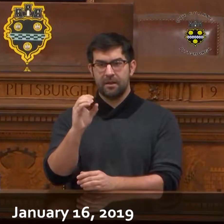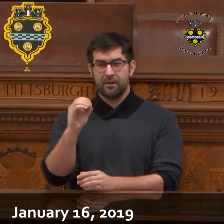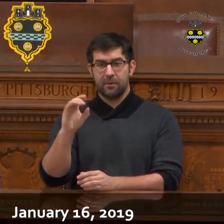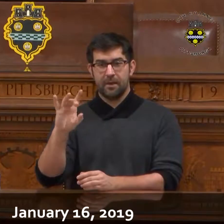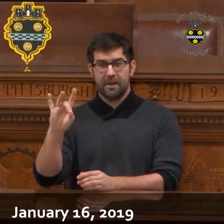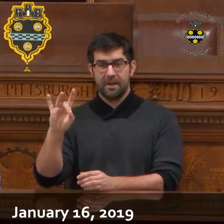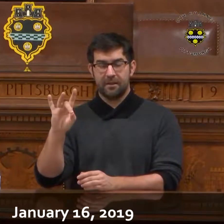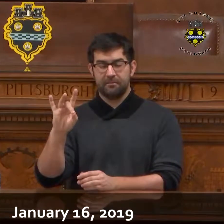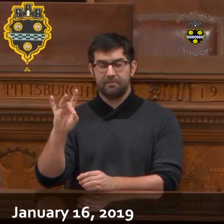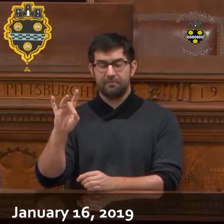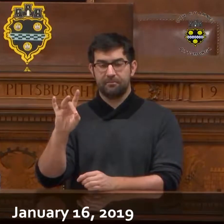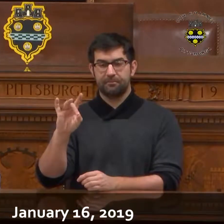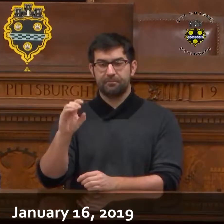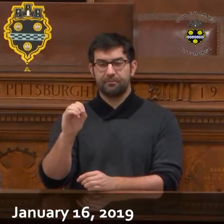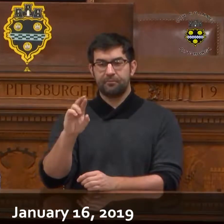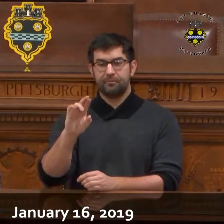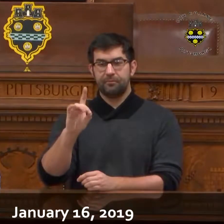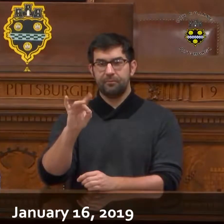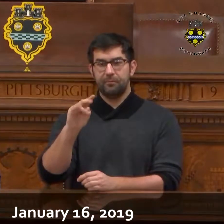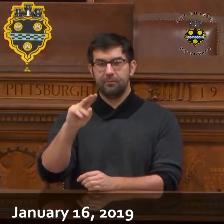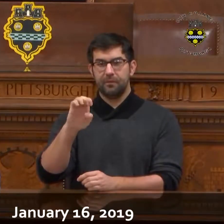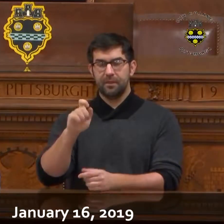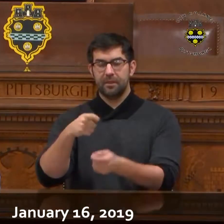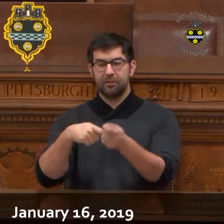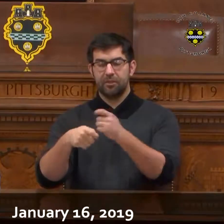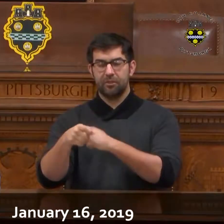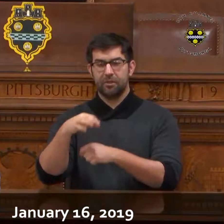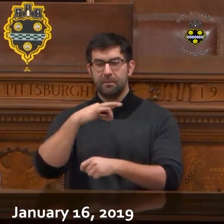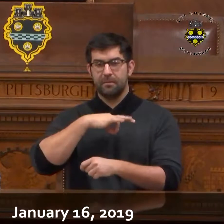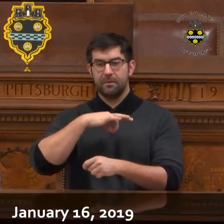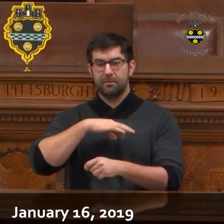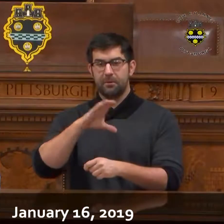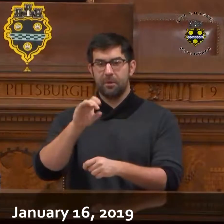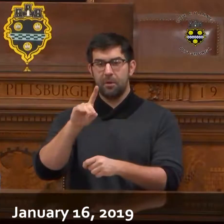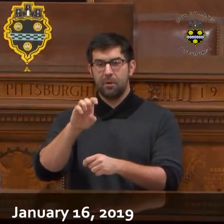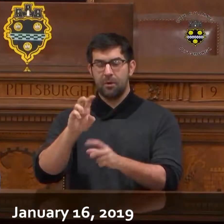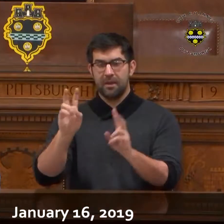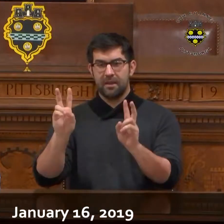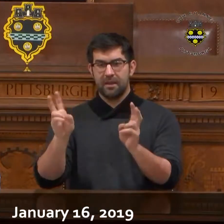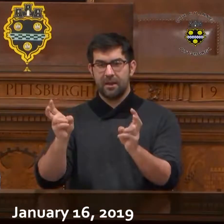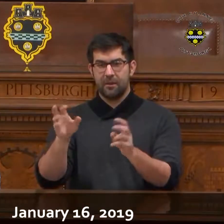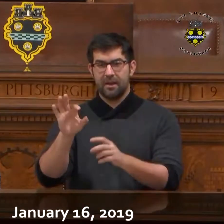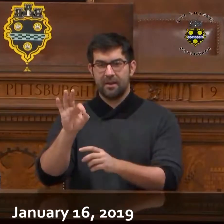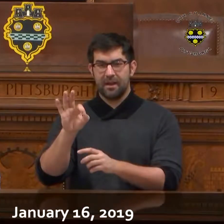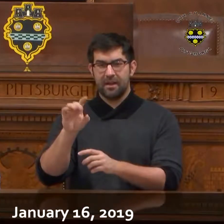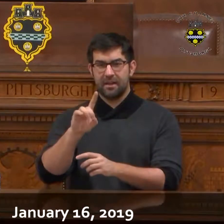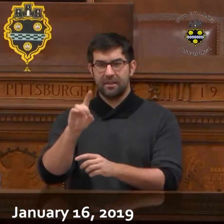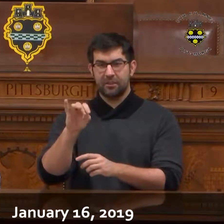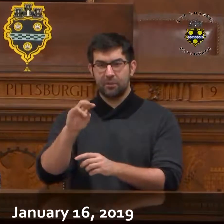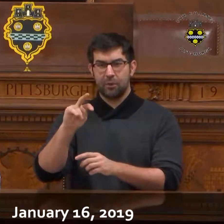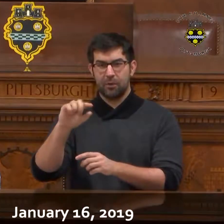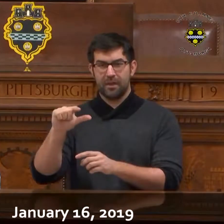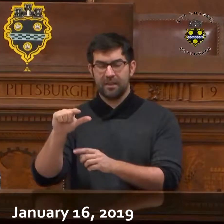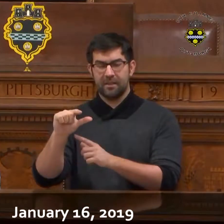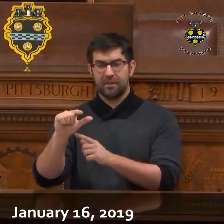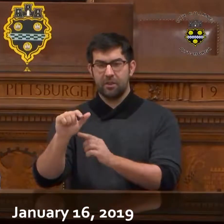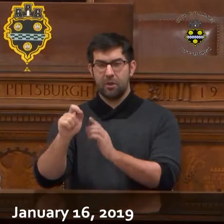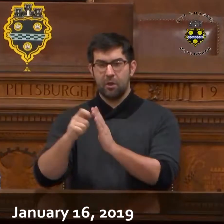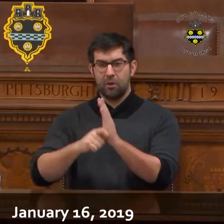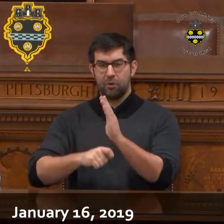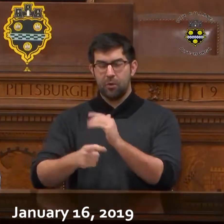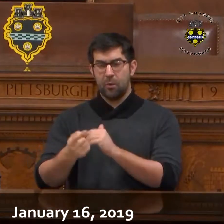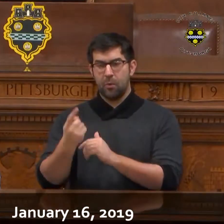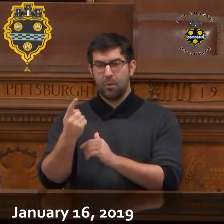2018-1008, Ordinance amending the Pittsburgh Code, Title 9, Zoning, Article